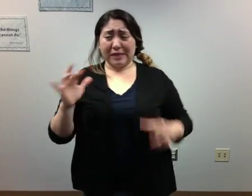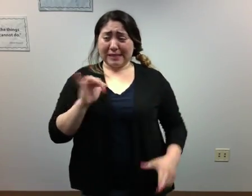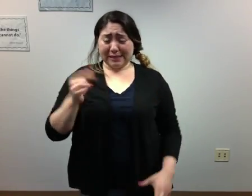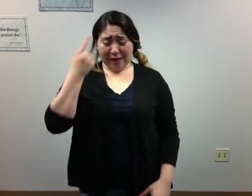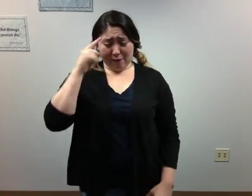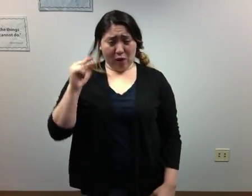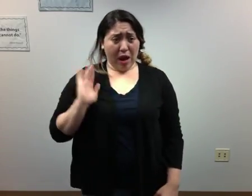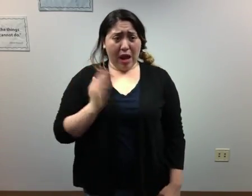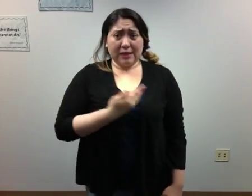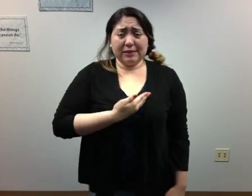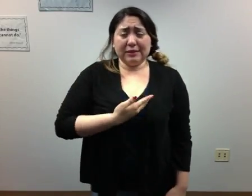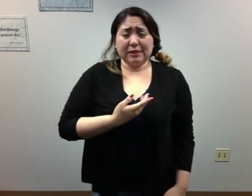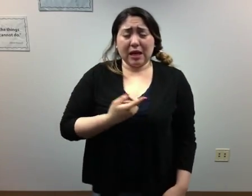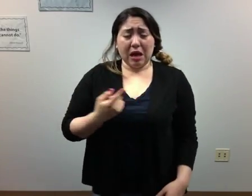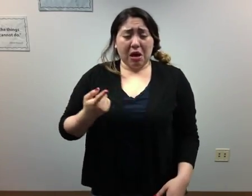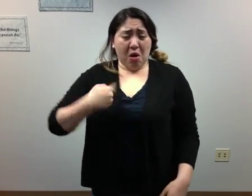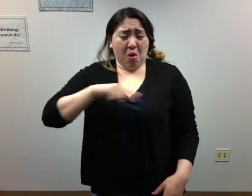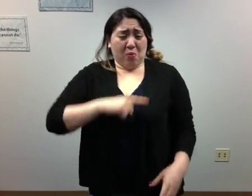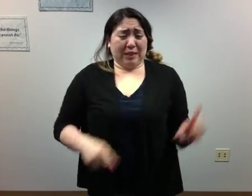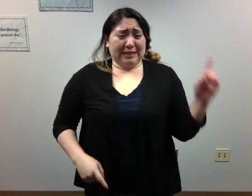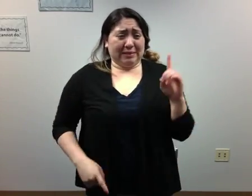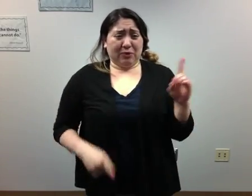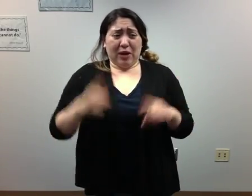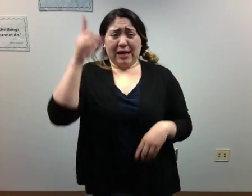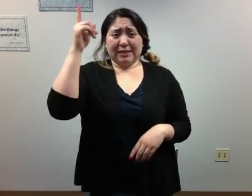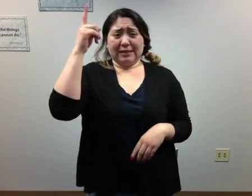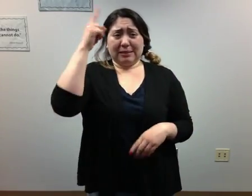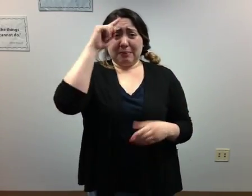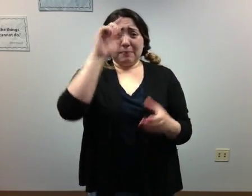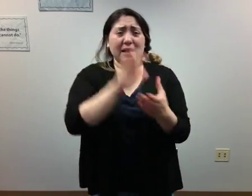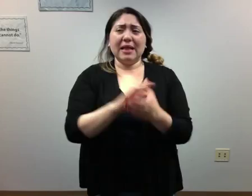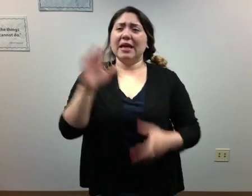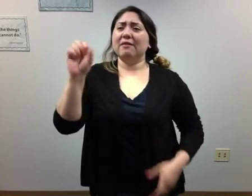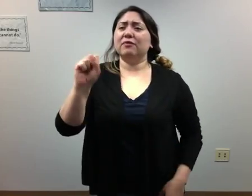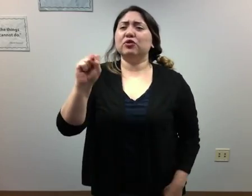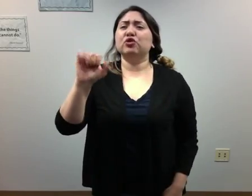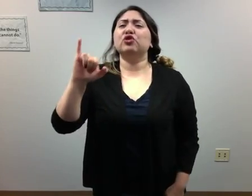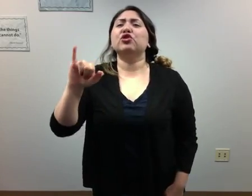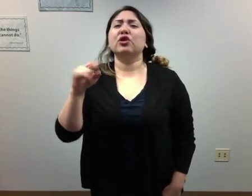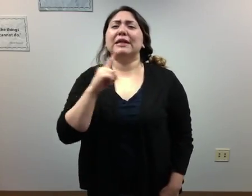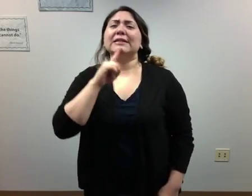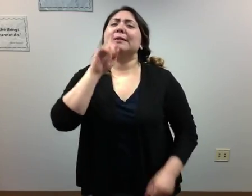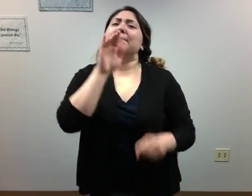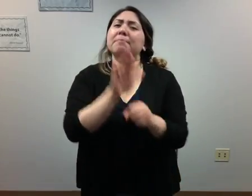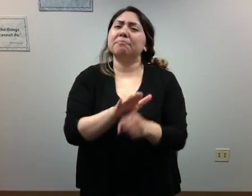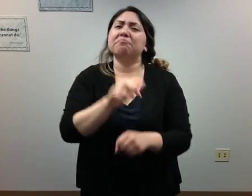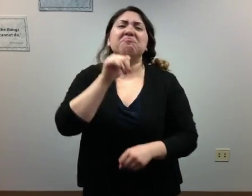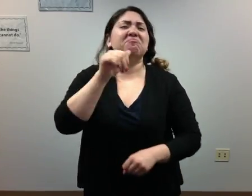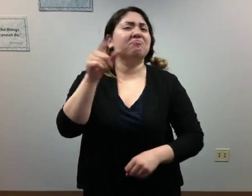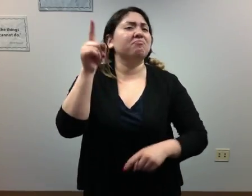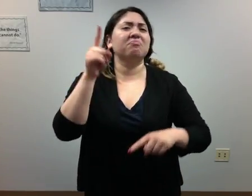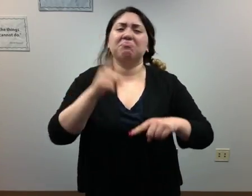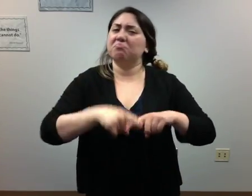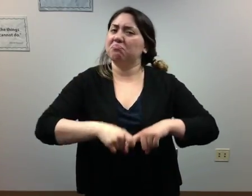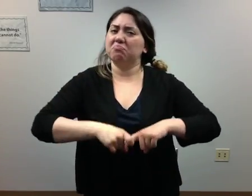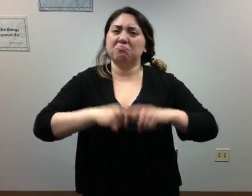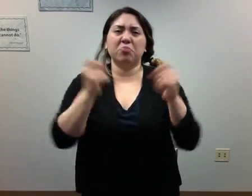Democrats believe that Social Security is a pact that cannot be broken.